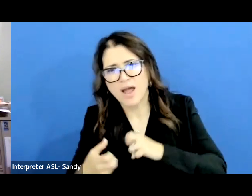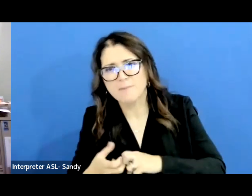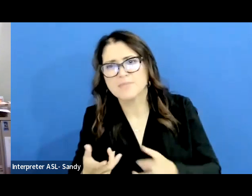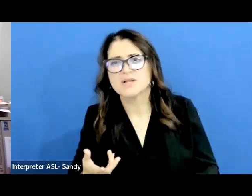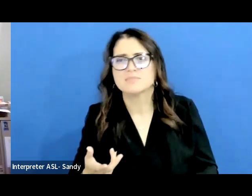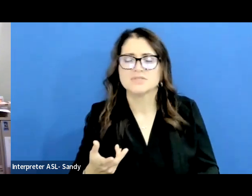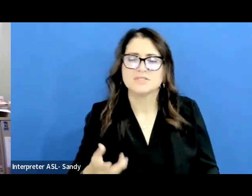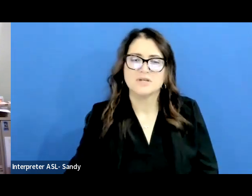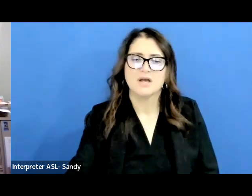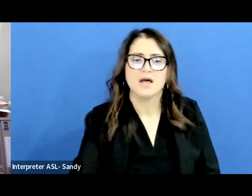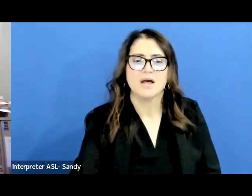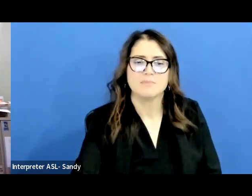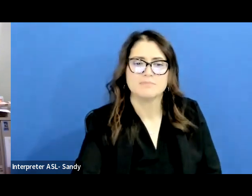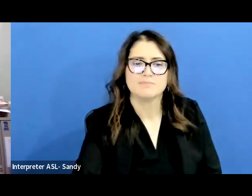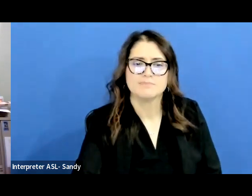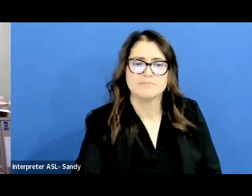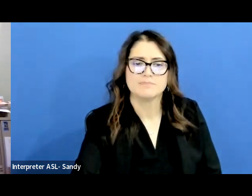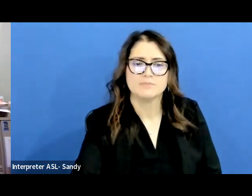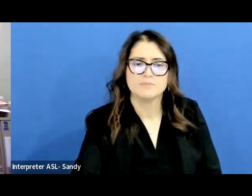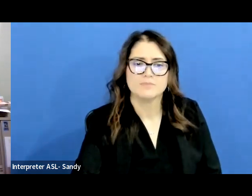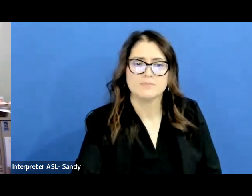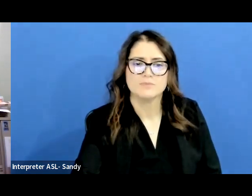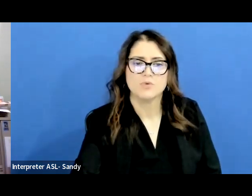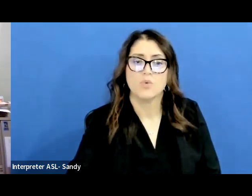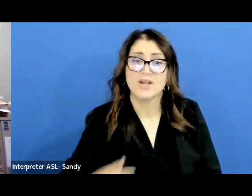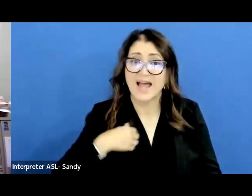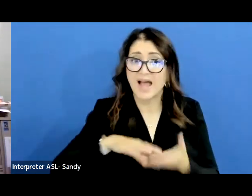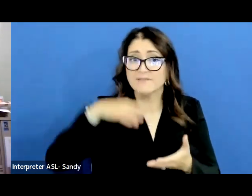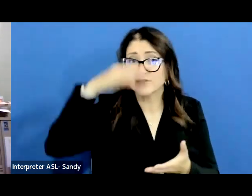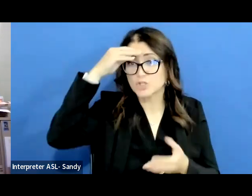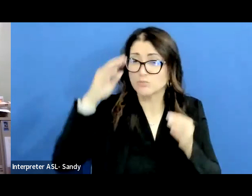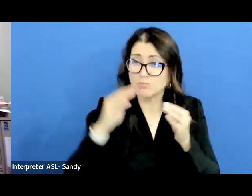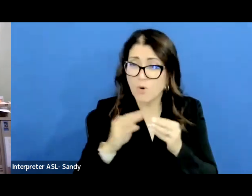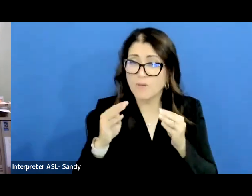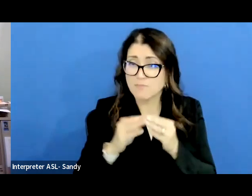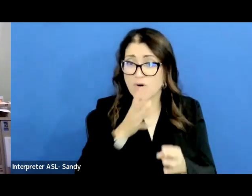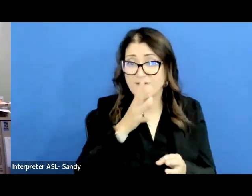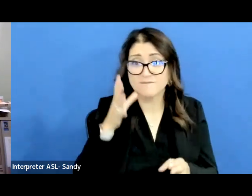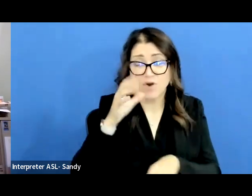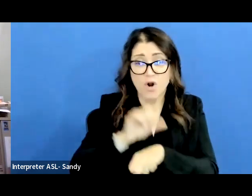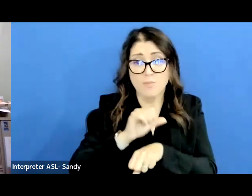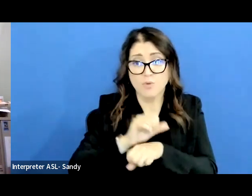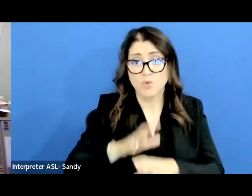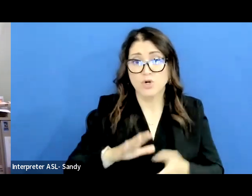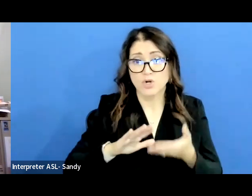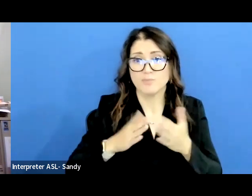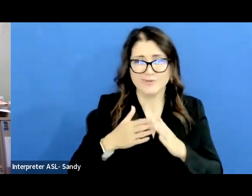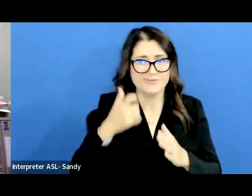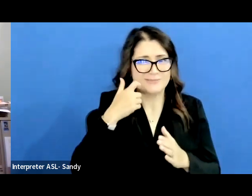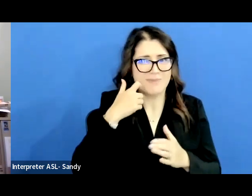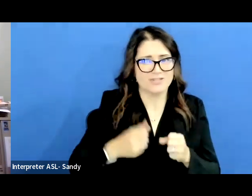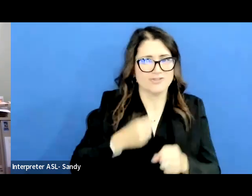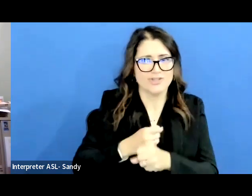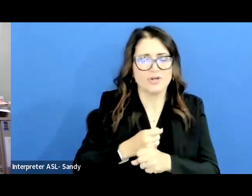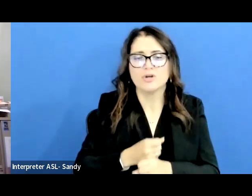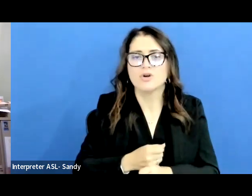because what I find more and more in farm worker communities in this past year is that we've really started talking a lot